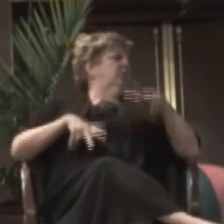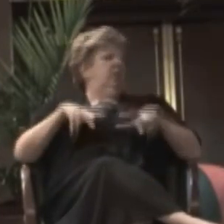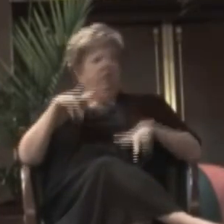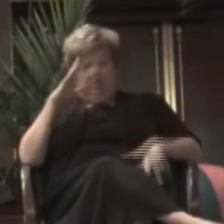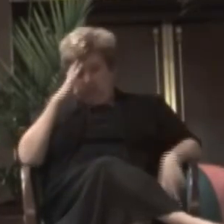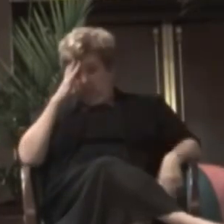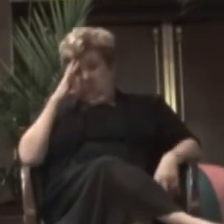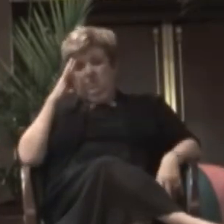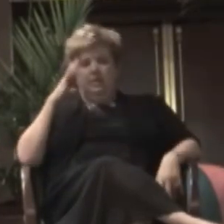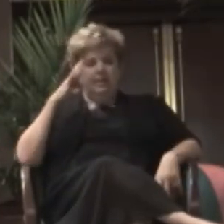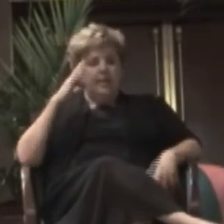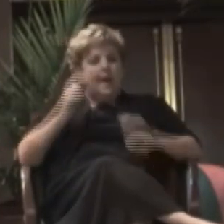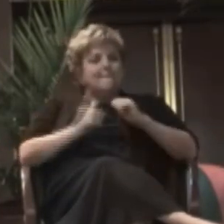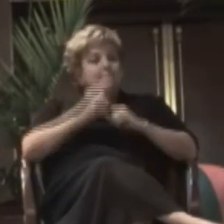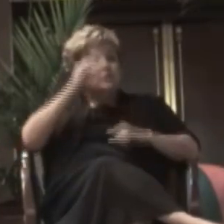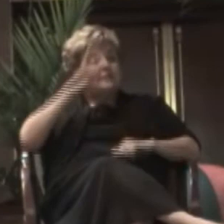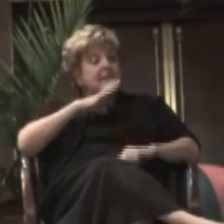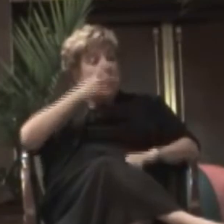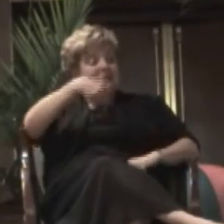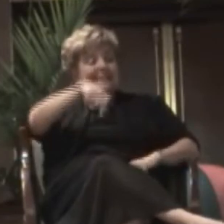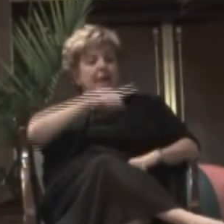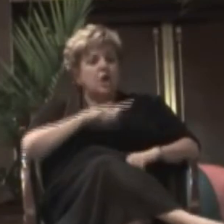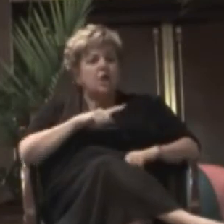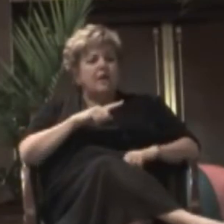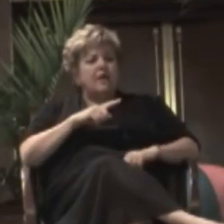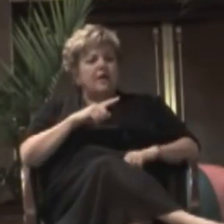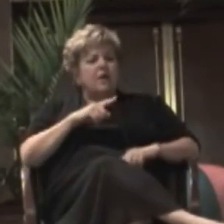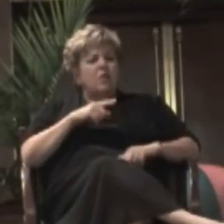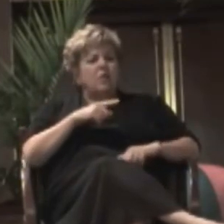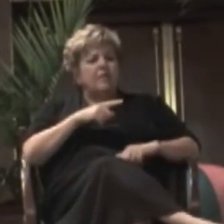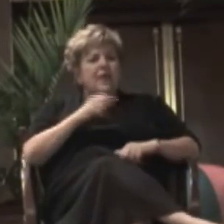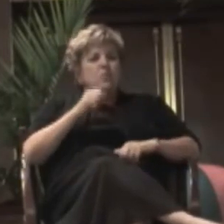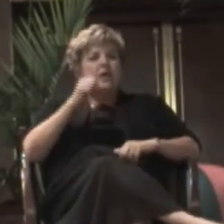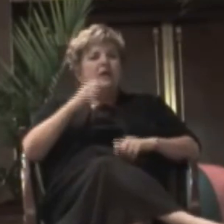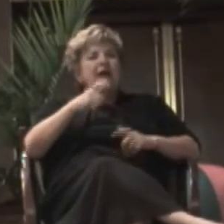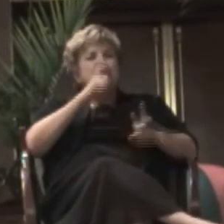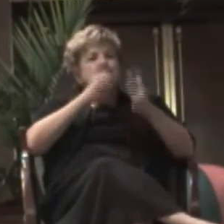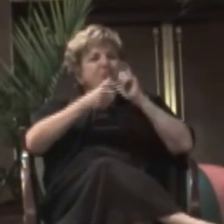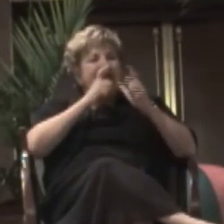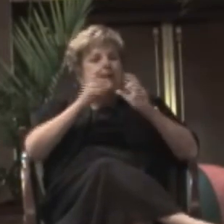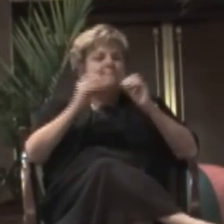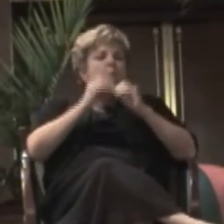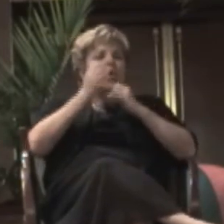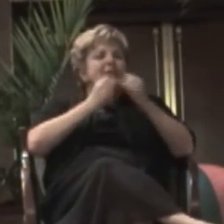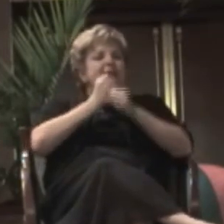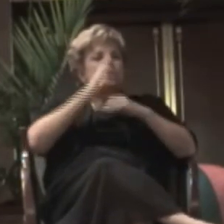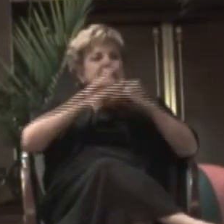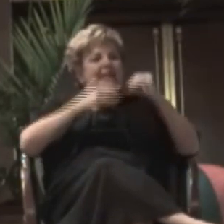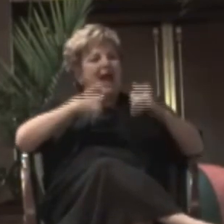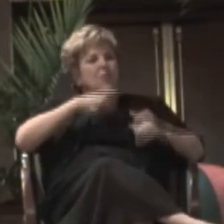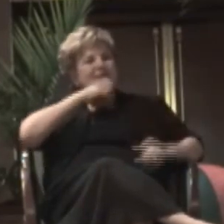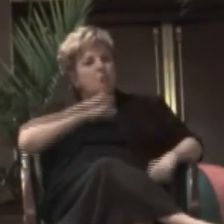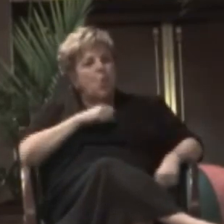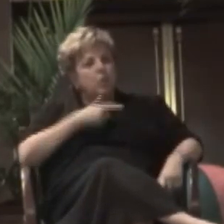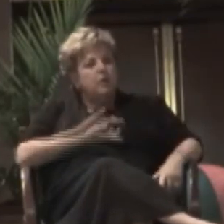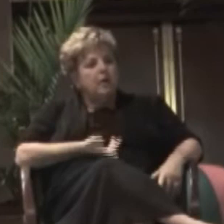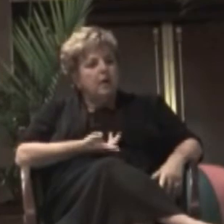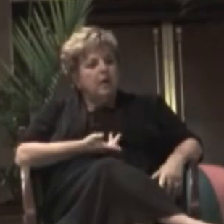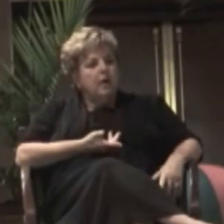in there had drunk more years than I was years old. And I felt like a wimp. I wasn't by any, but you look at me running a wimp,